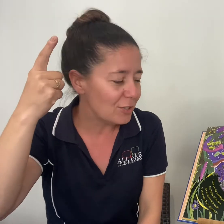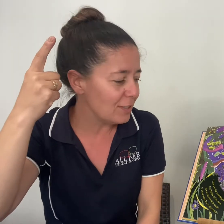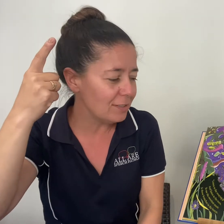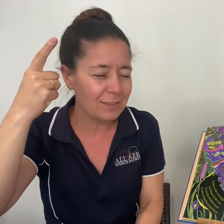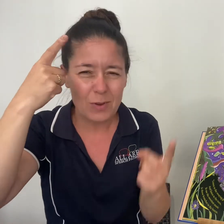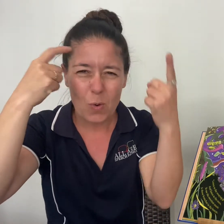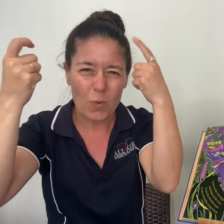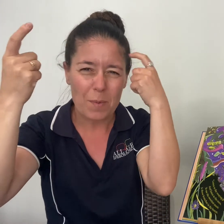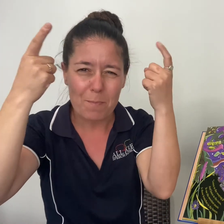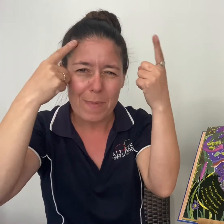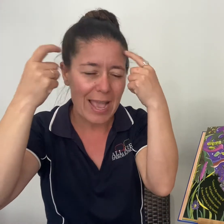imagine